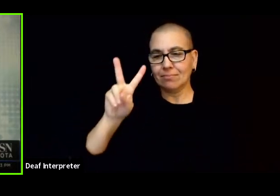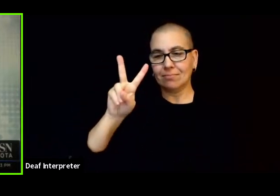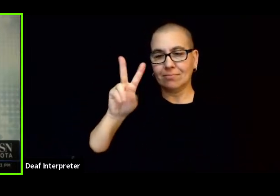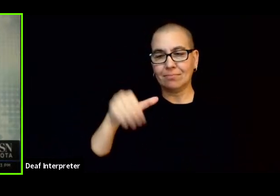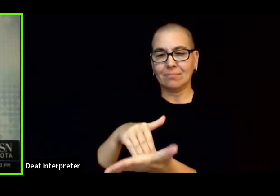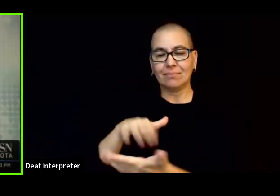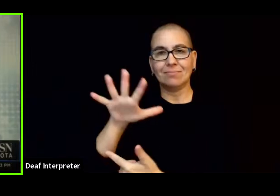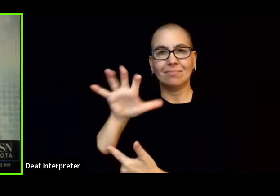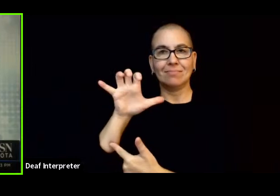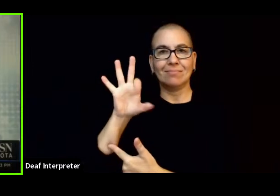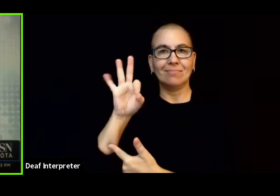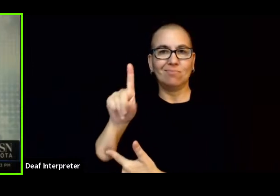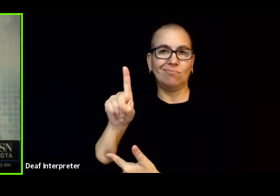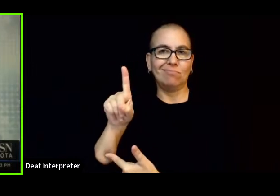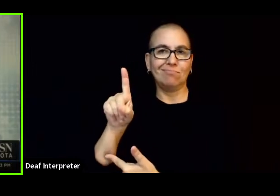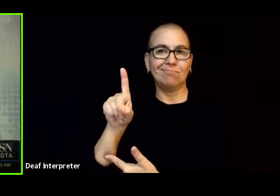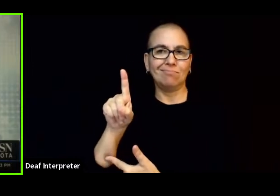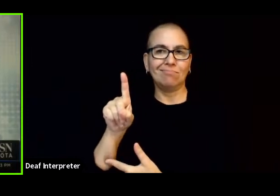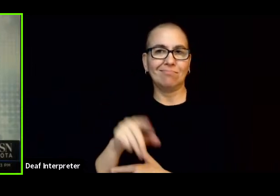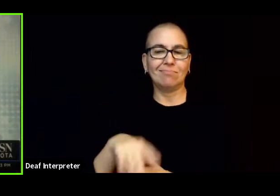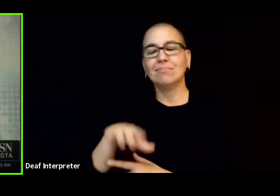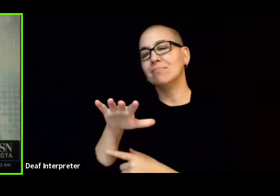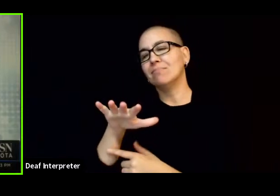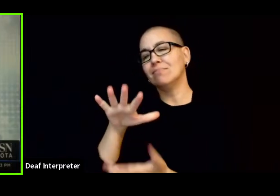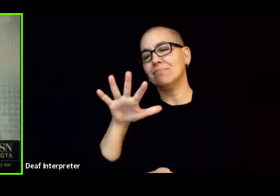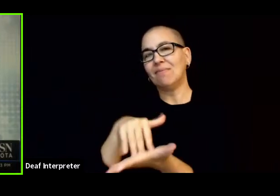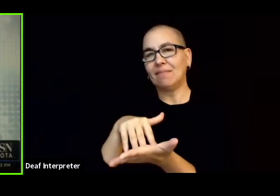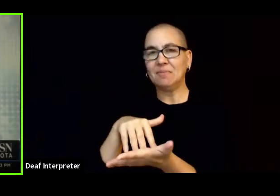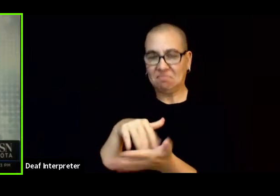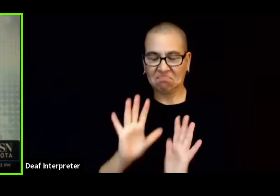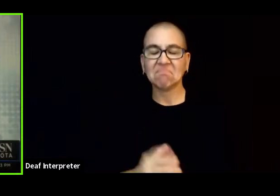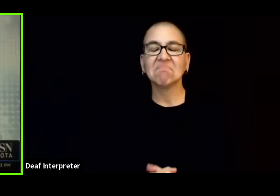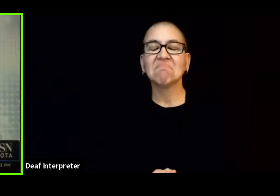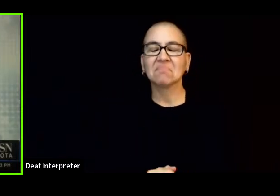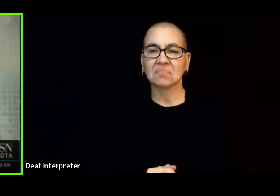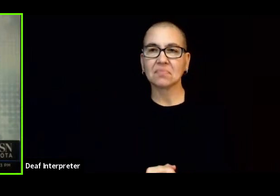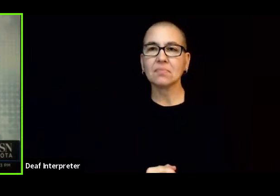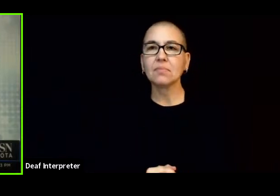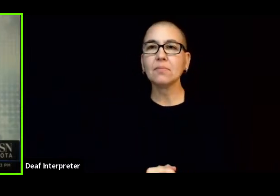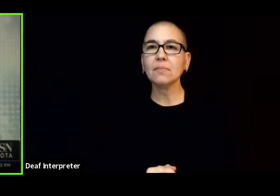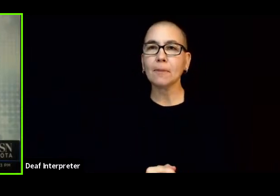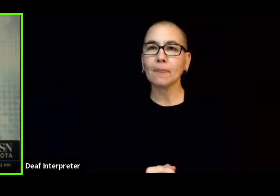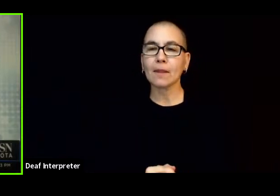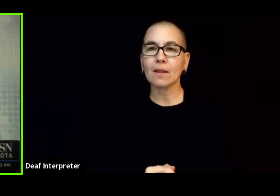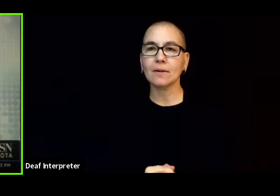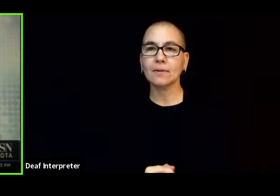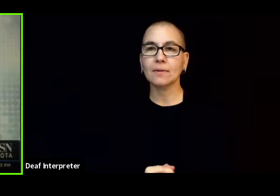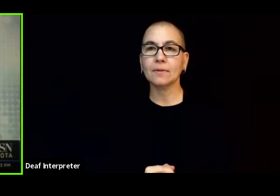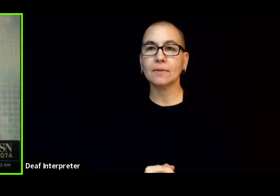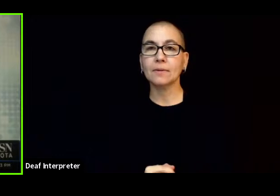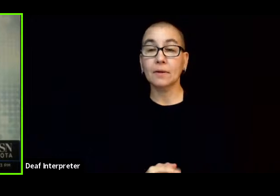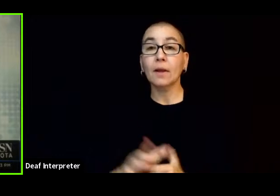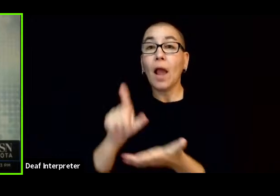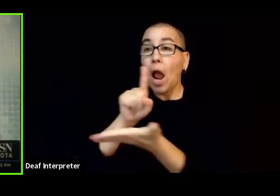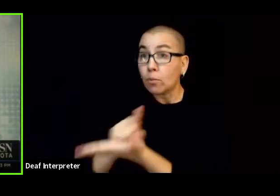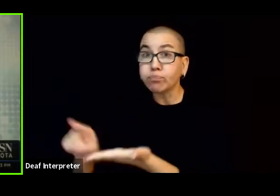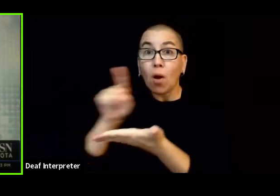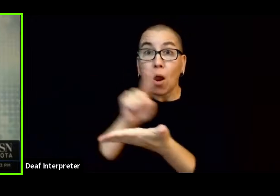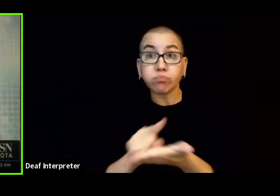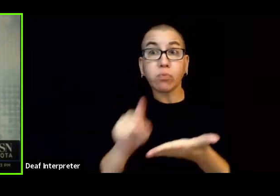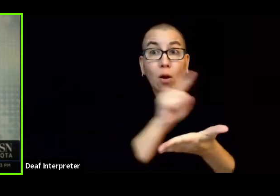These are sobering numbers, to be sure. The weekly change in cases has gone up by just